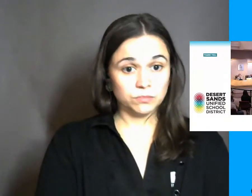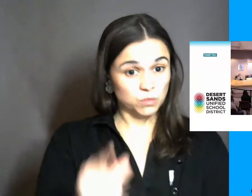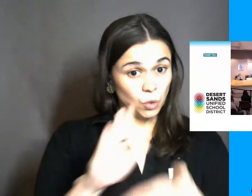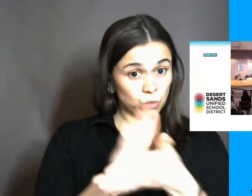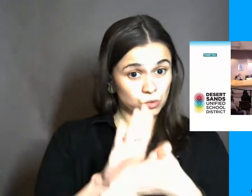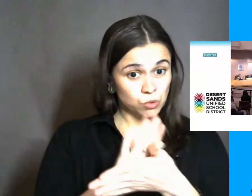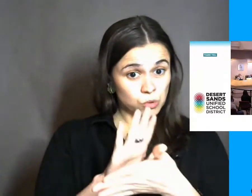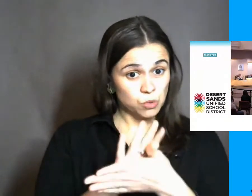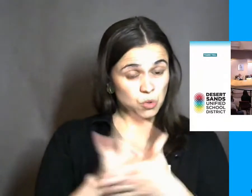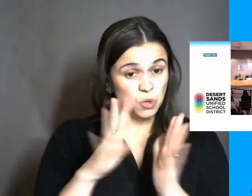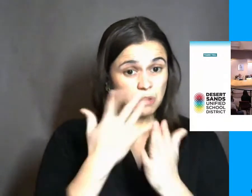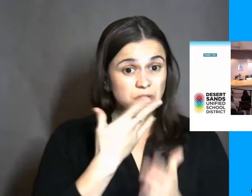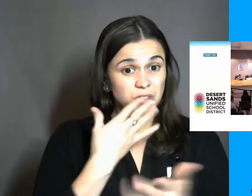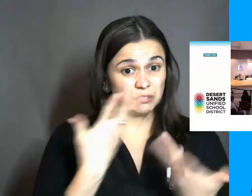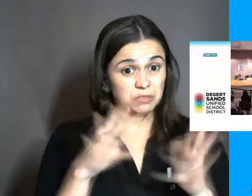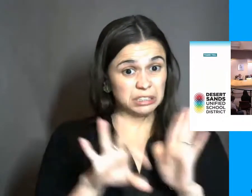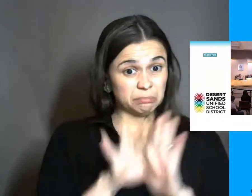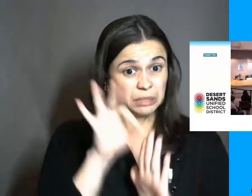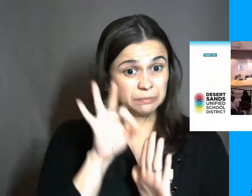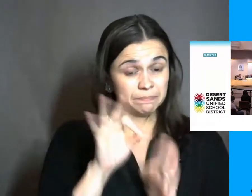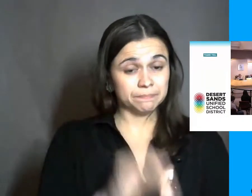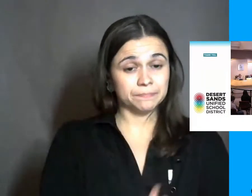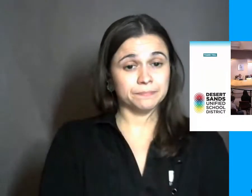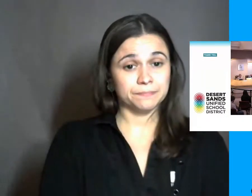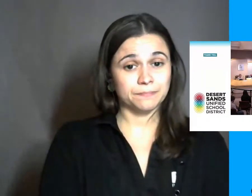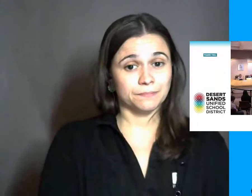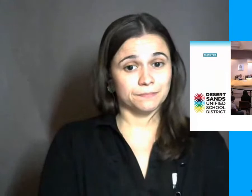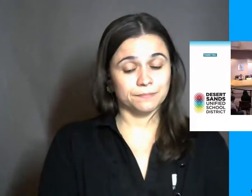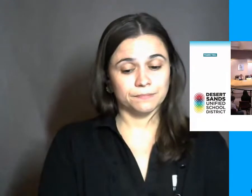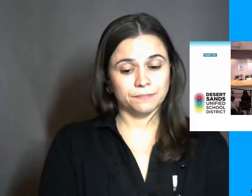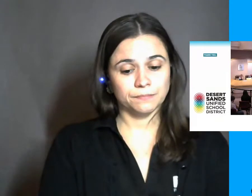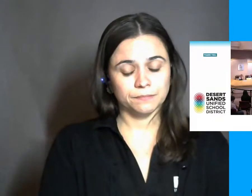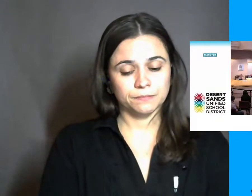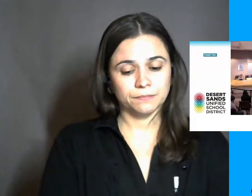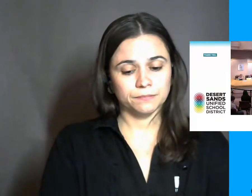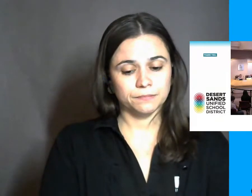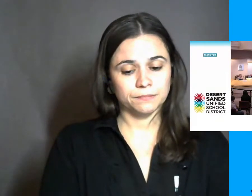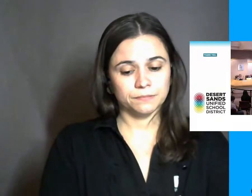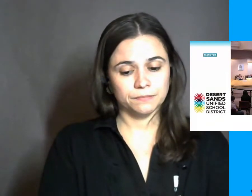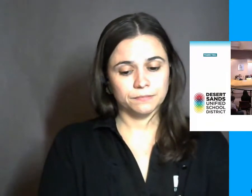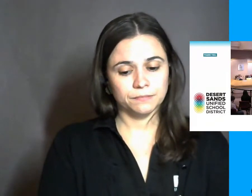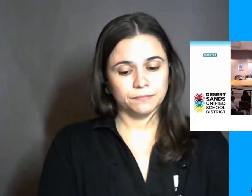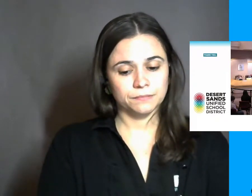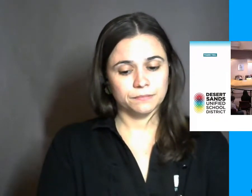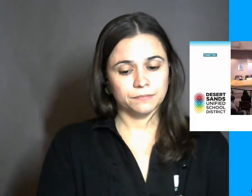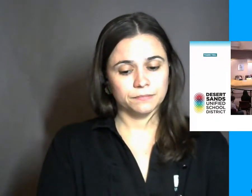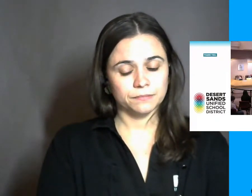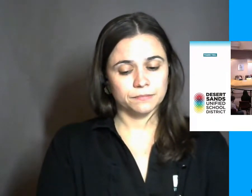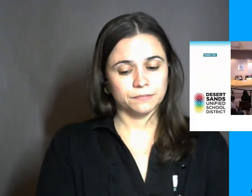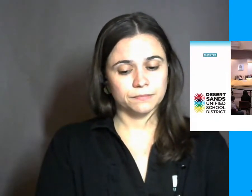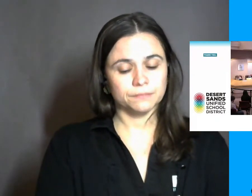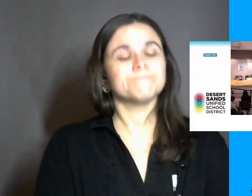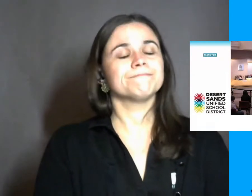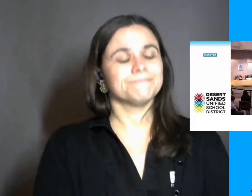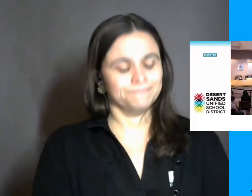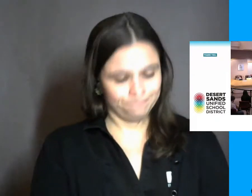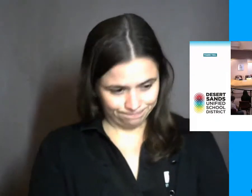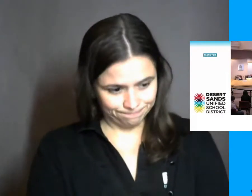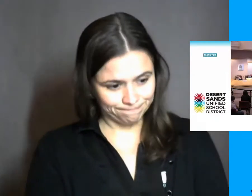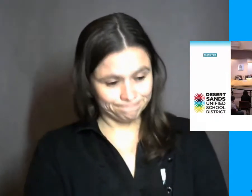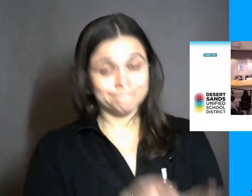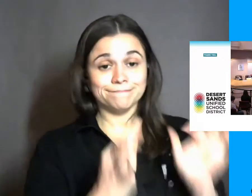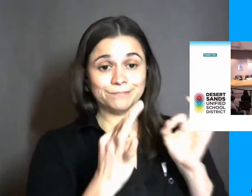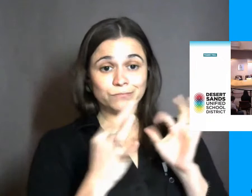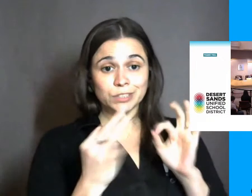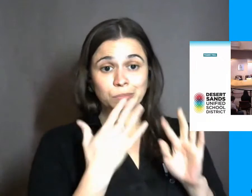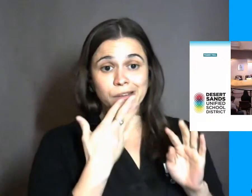patriotic. But yes, and we're also getting feedback not only from with cabinet's oversight, but also from the school site level as